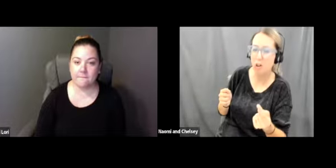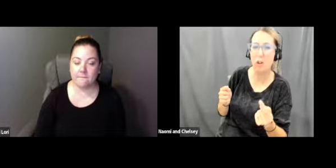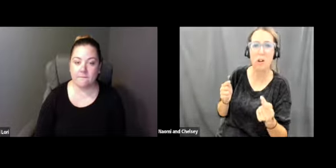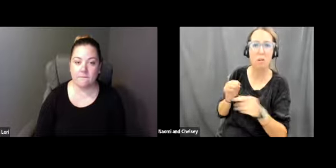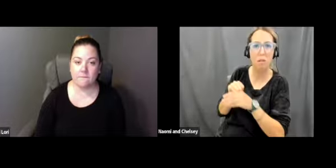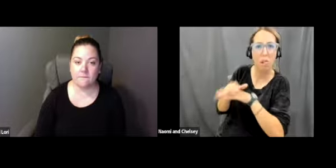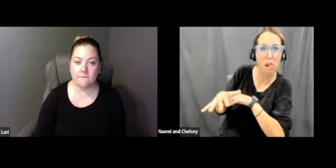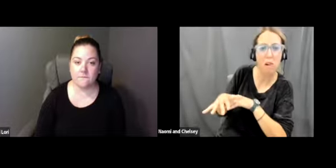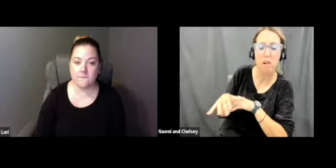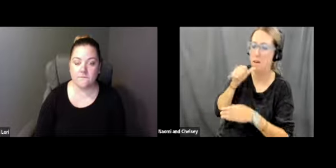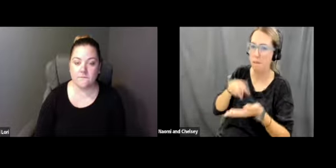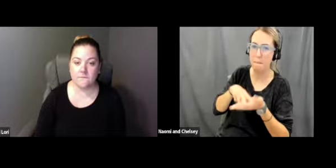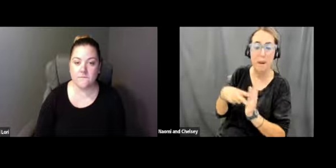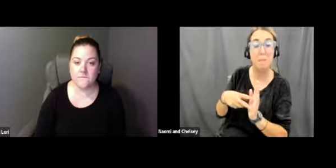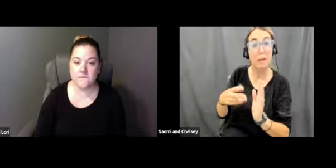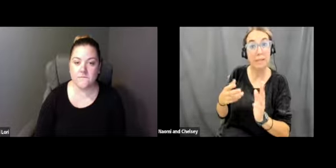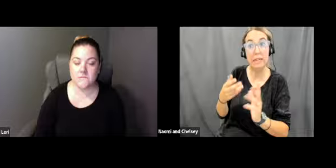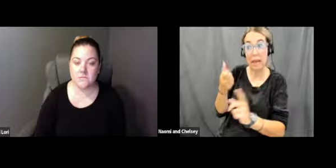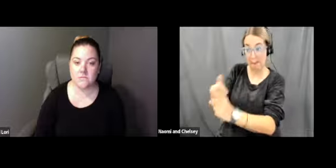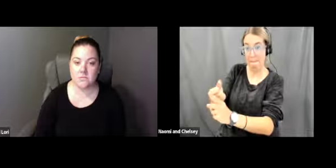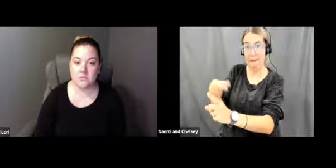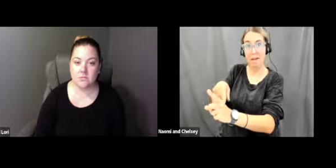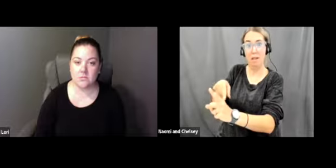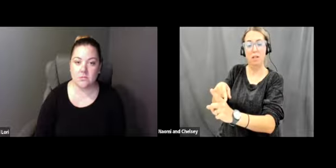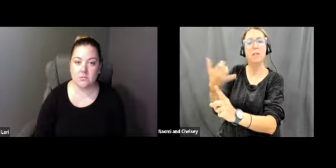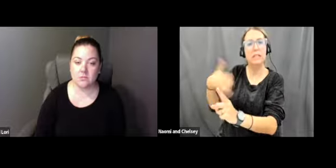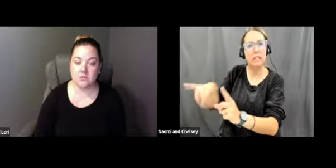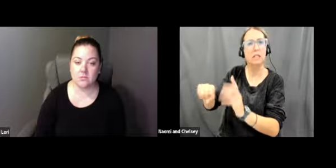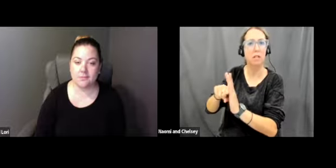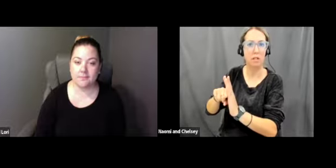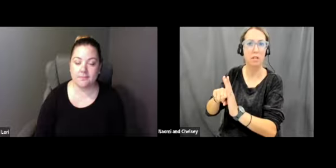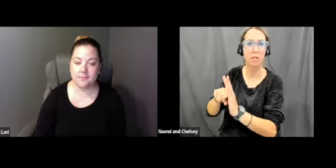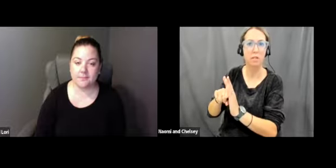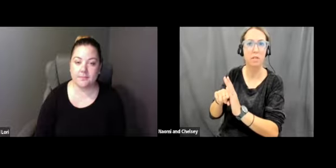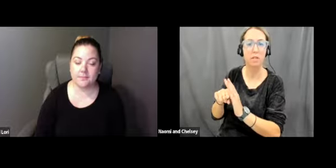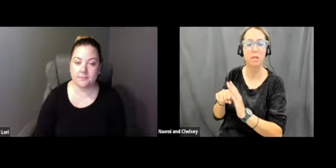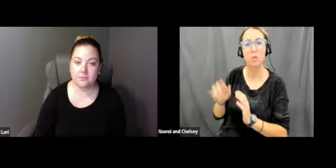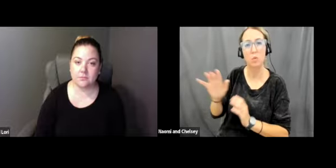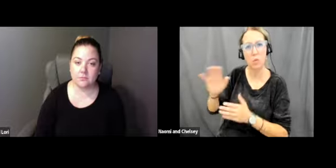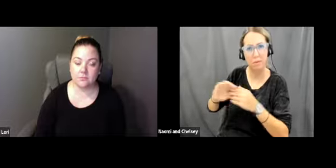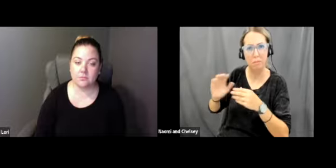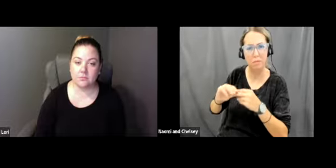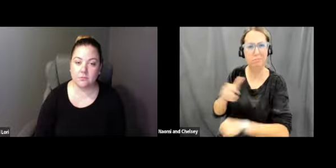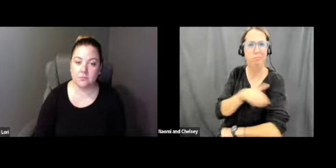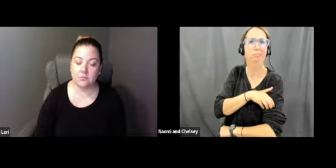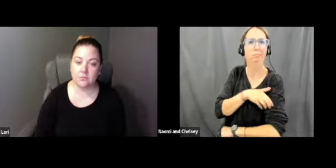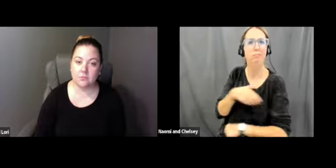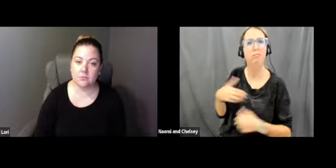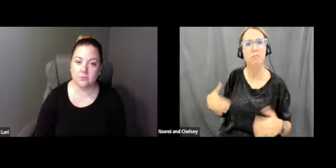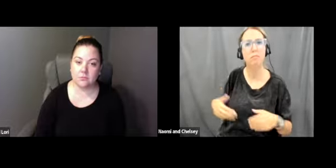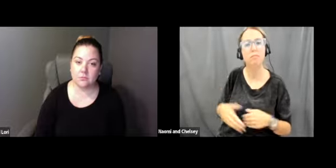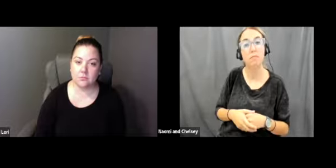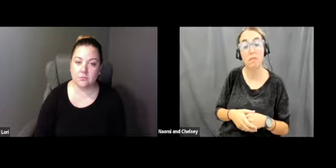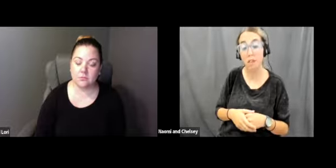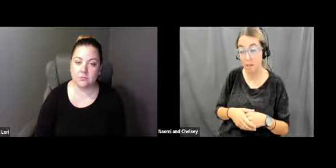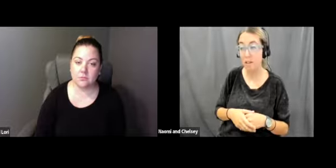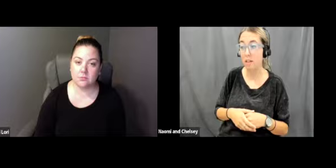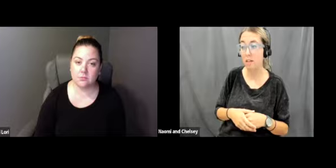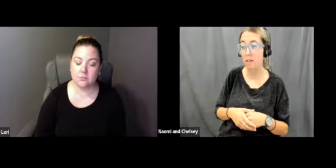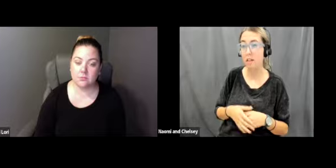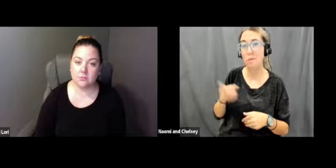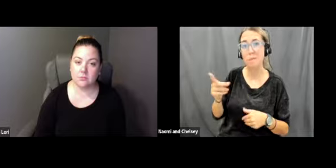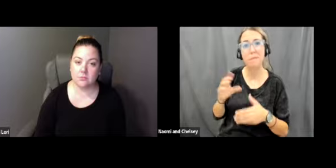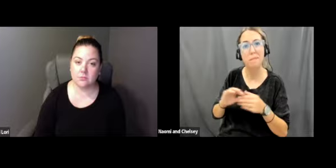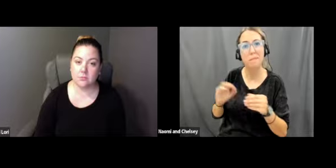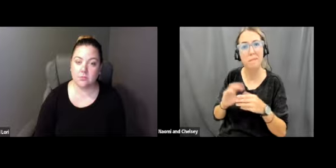the impact. That's so powerful to just hear about. And then, you know, hearing you talk about how you like got